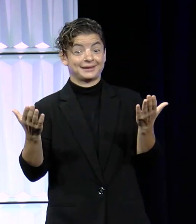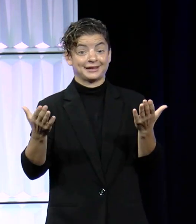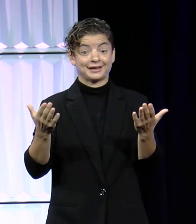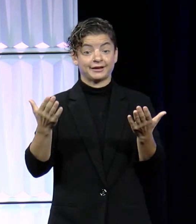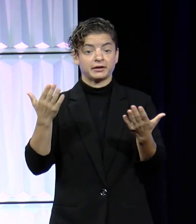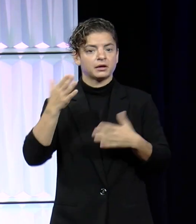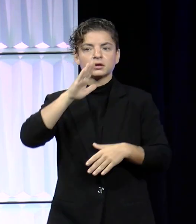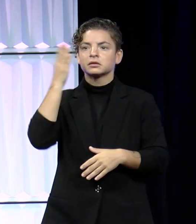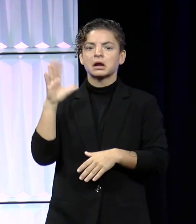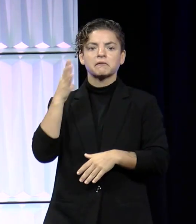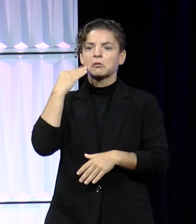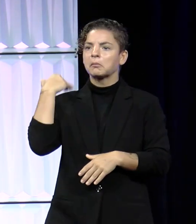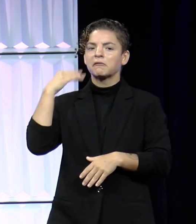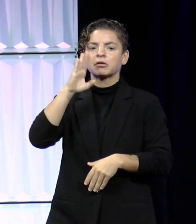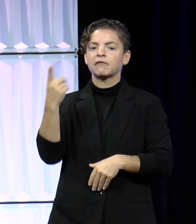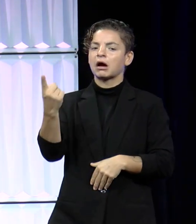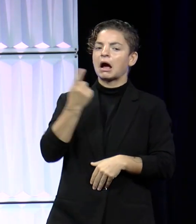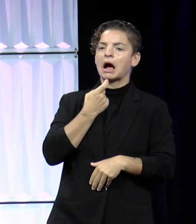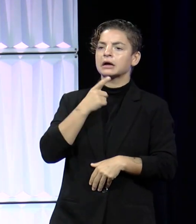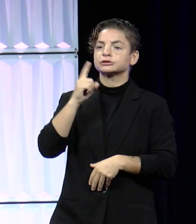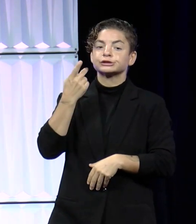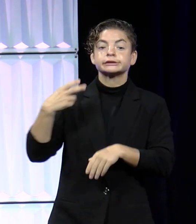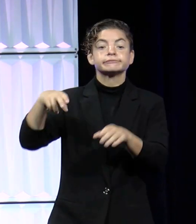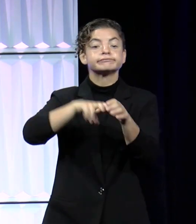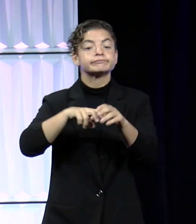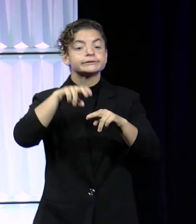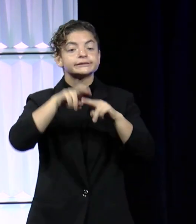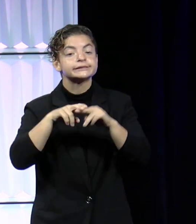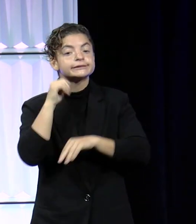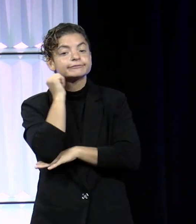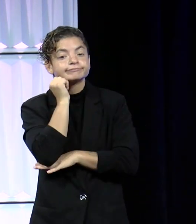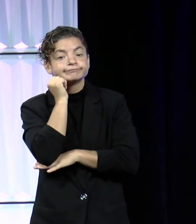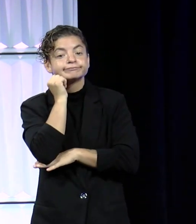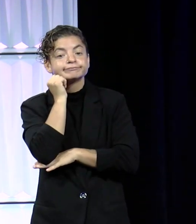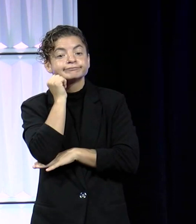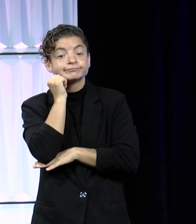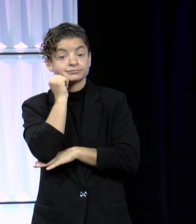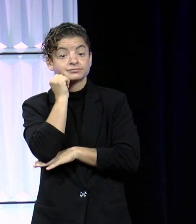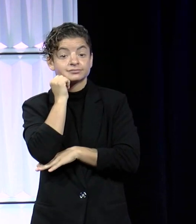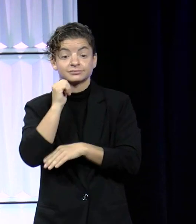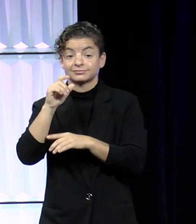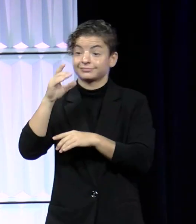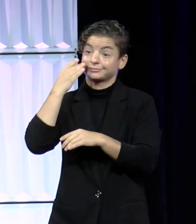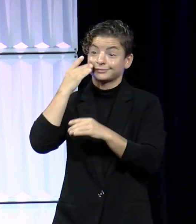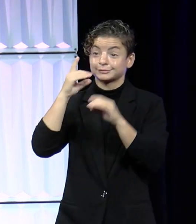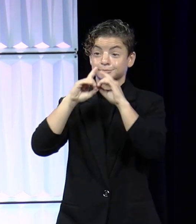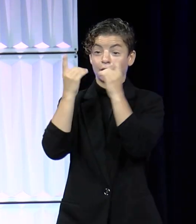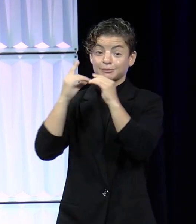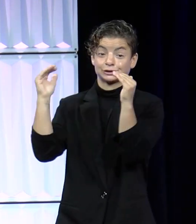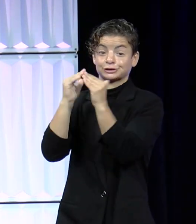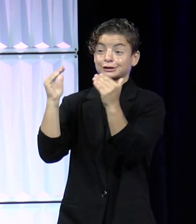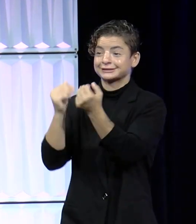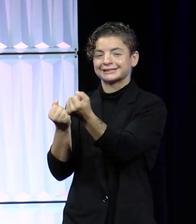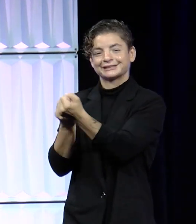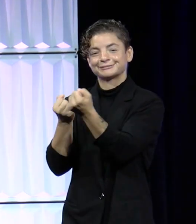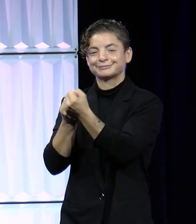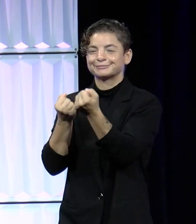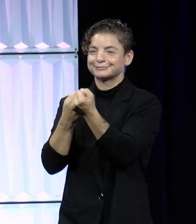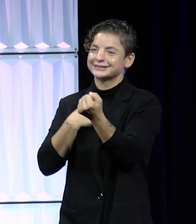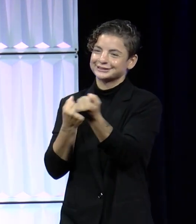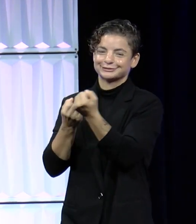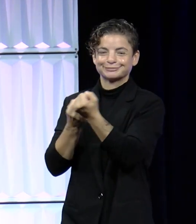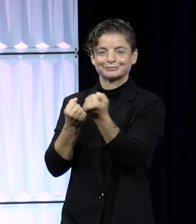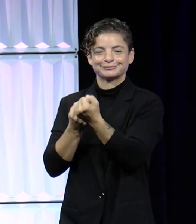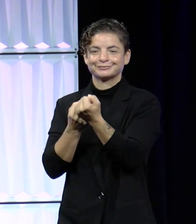at the table. You can't imagine that DOJ might be on your side. So we've been really intensifying our